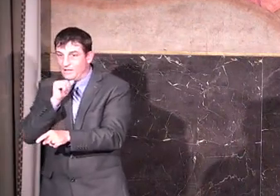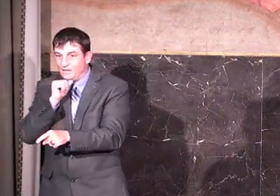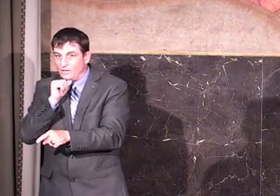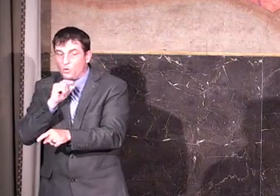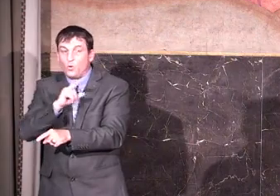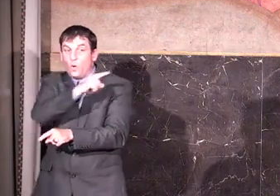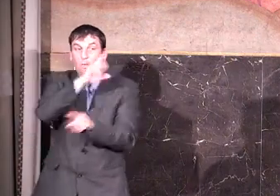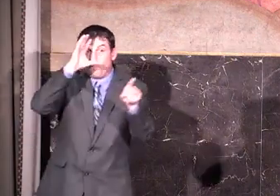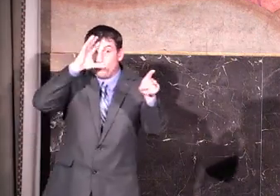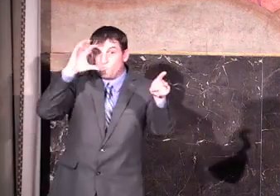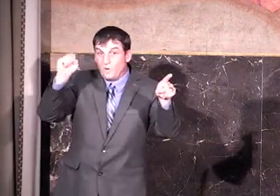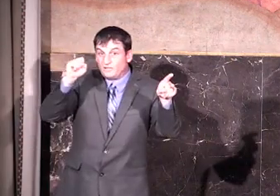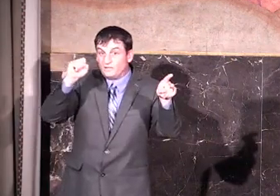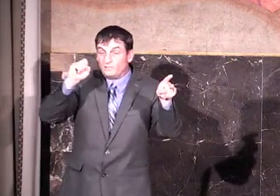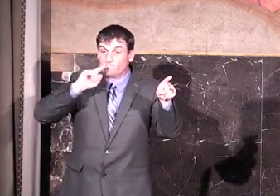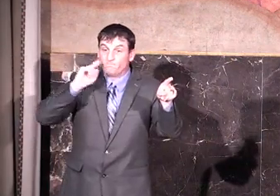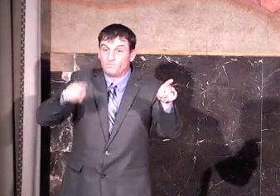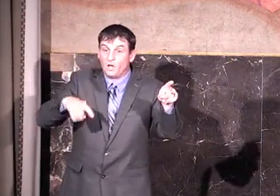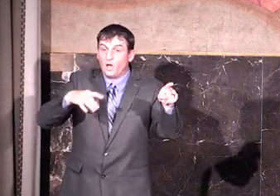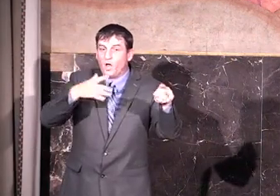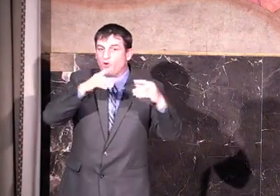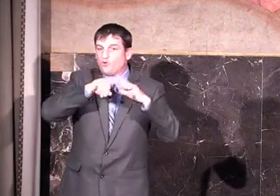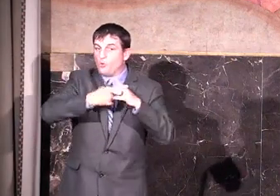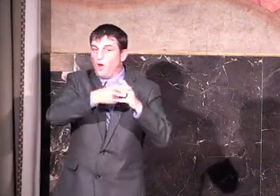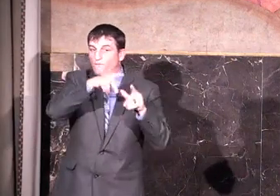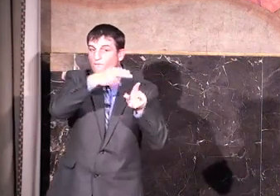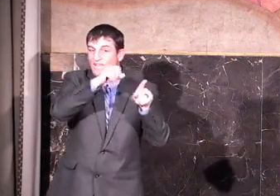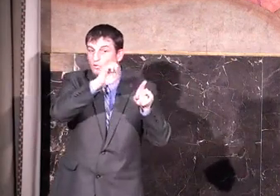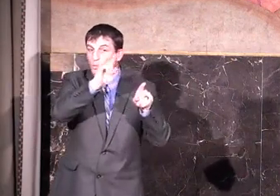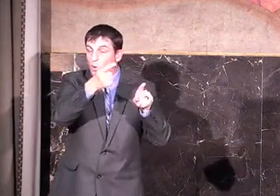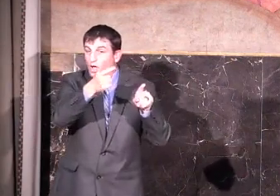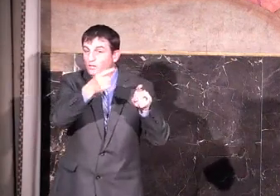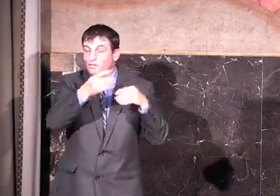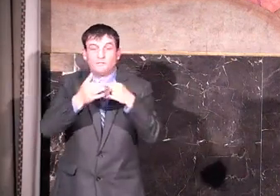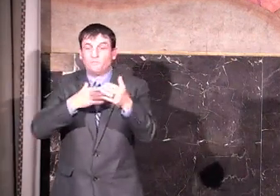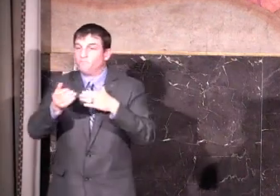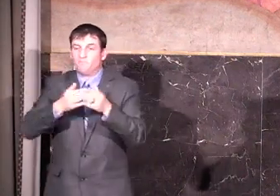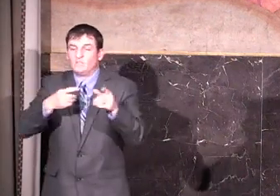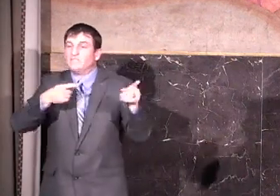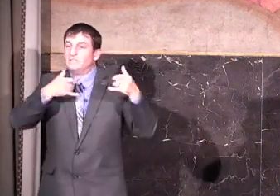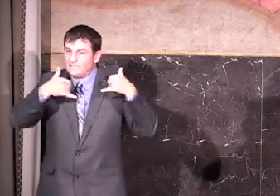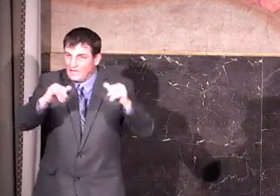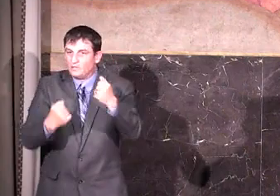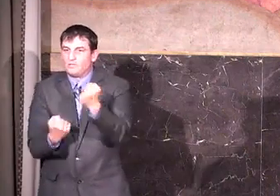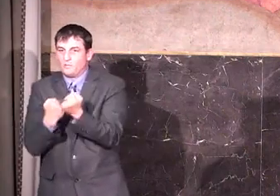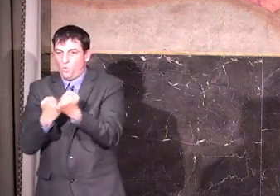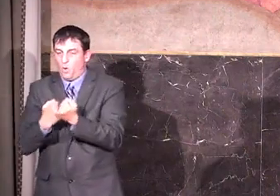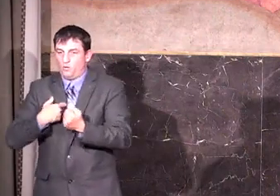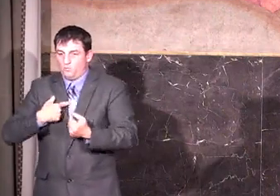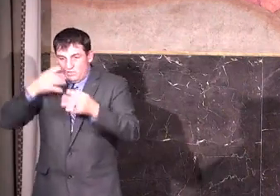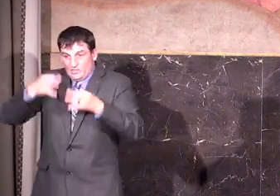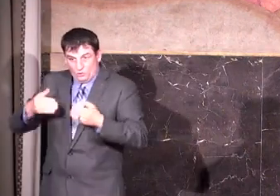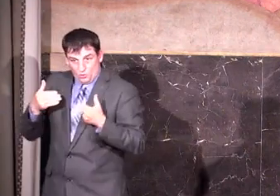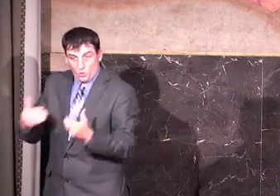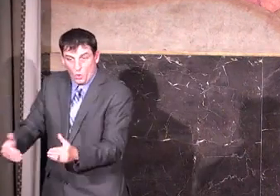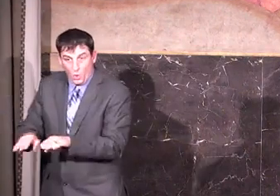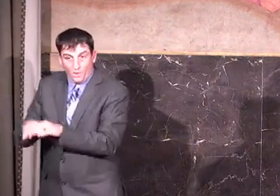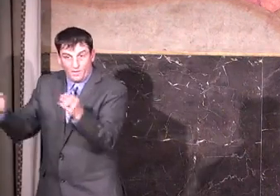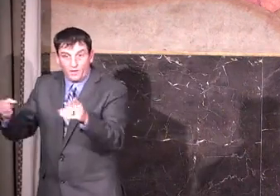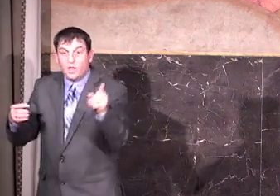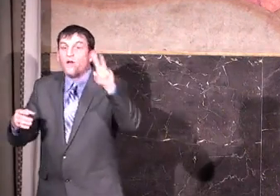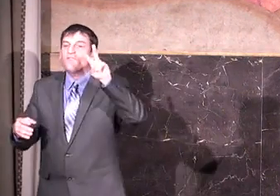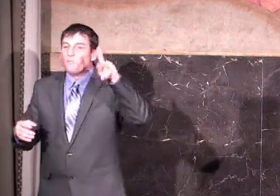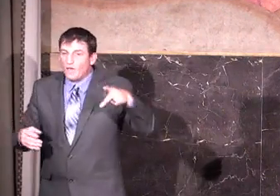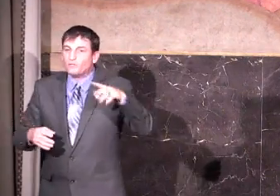1, the White House has supported my decision on that. In fact, the vice president mentioned that to the country